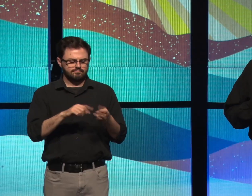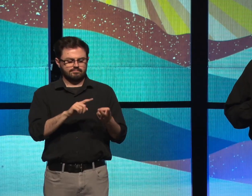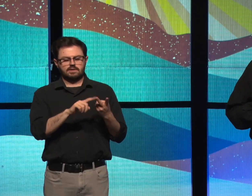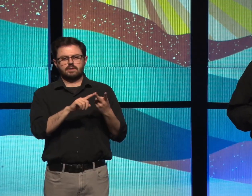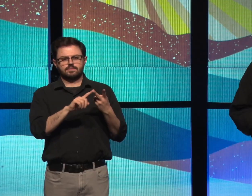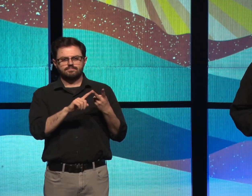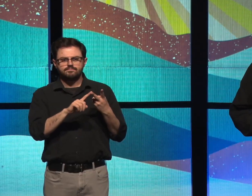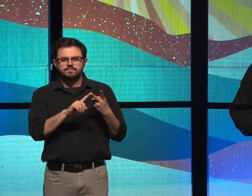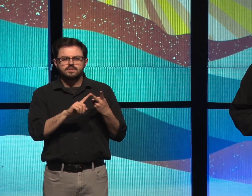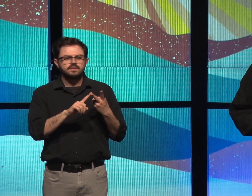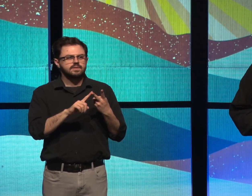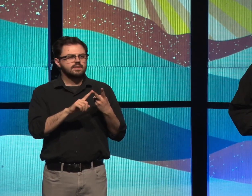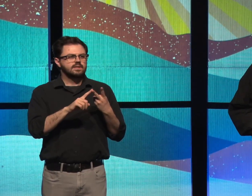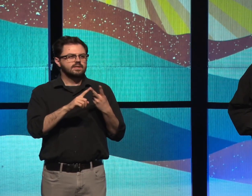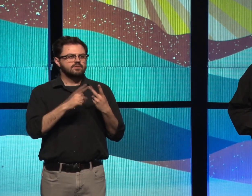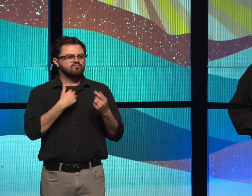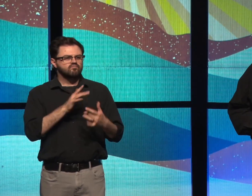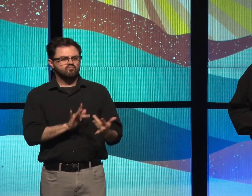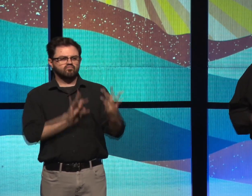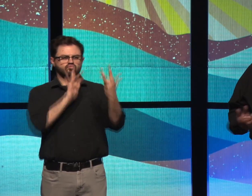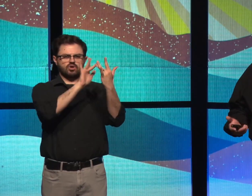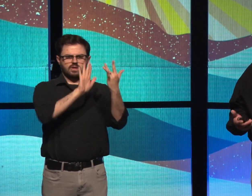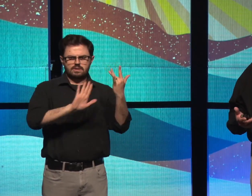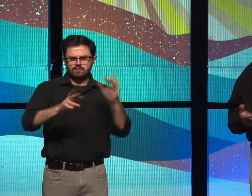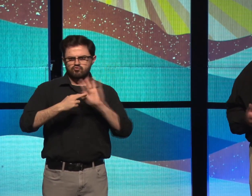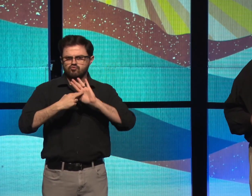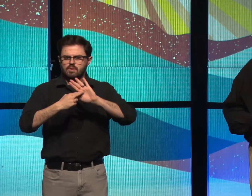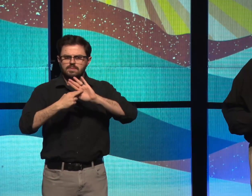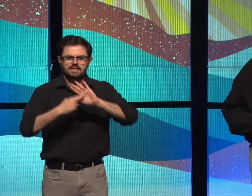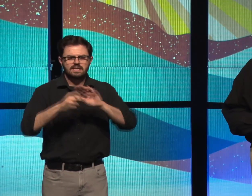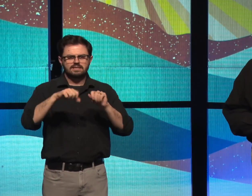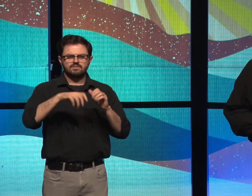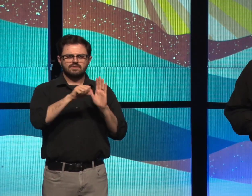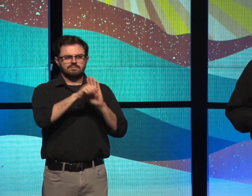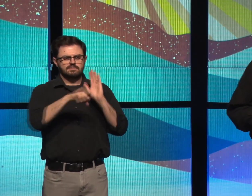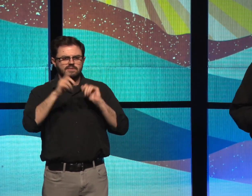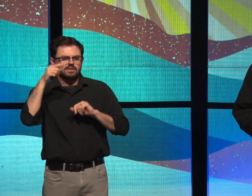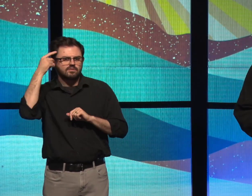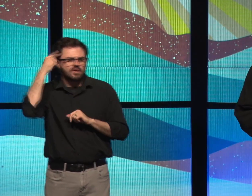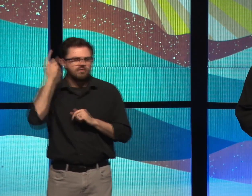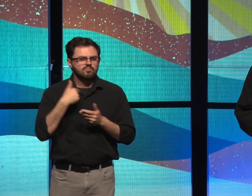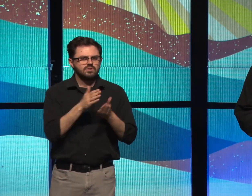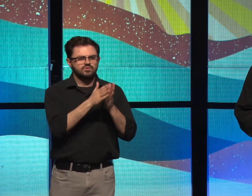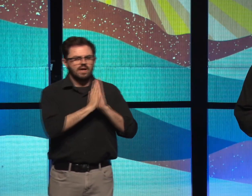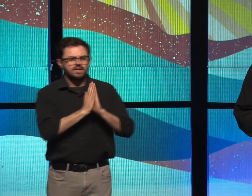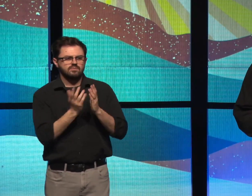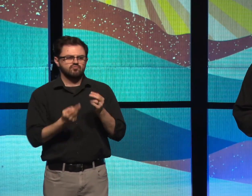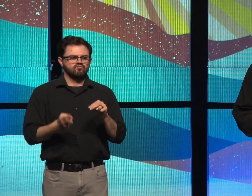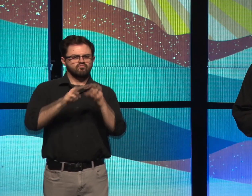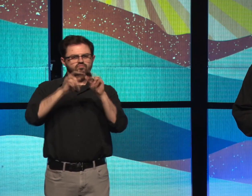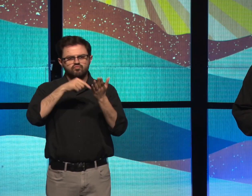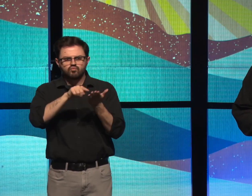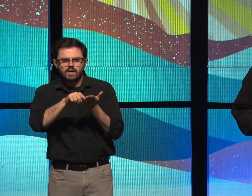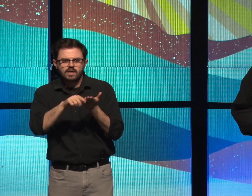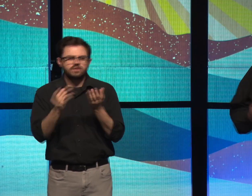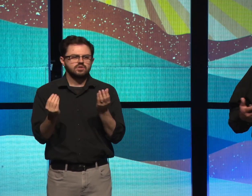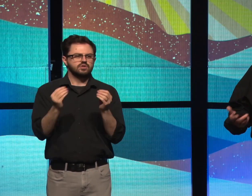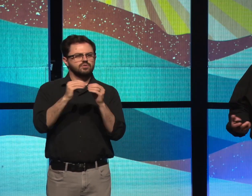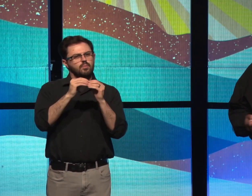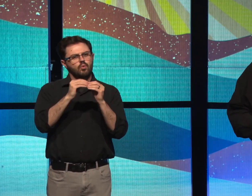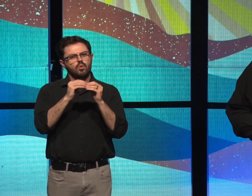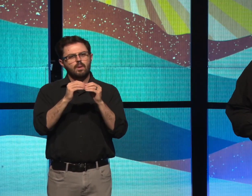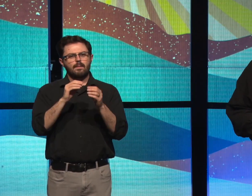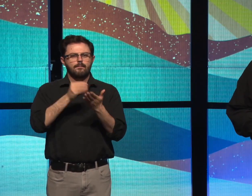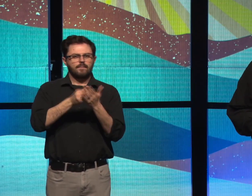it's asking them to increase wages, more money for training and education, more access to nutritional foods